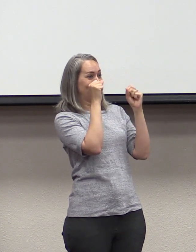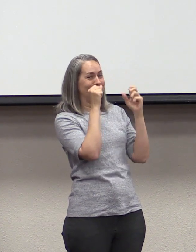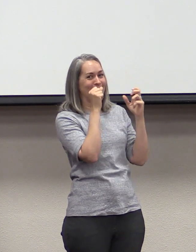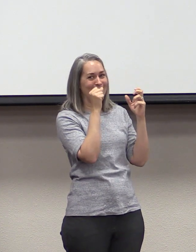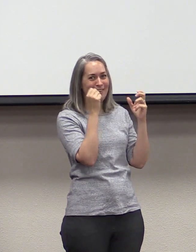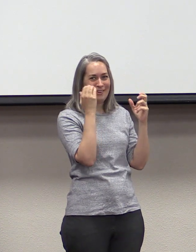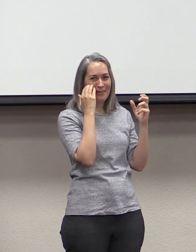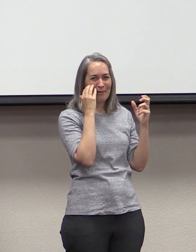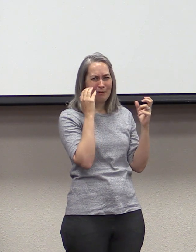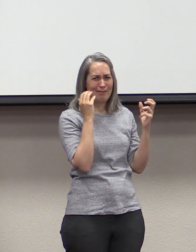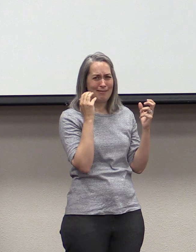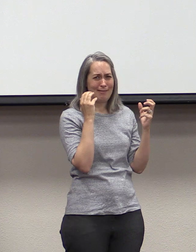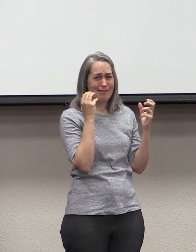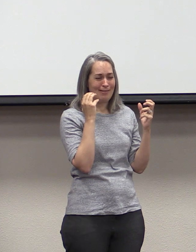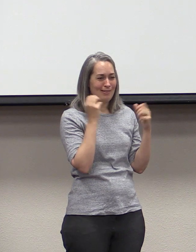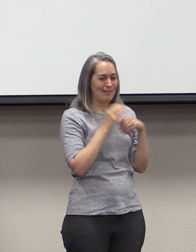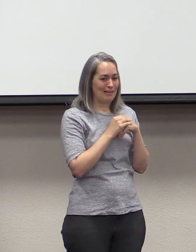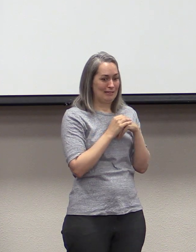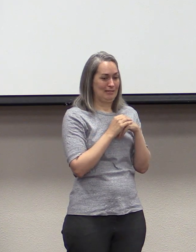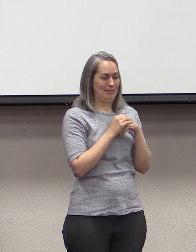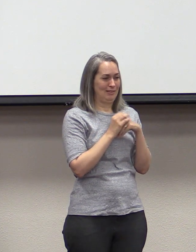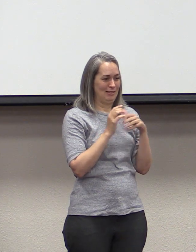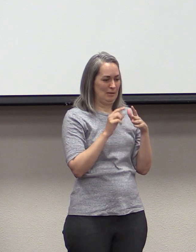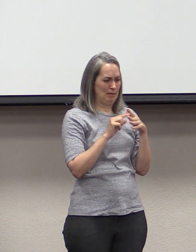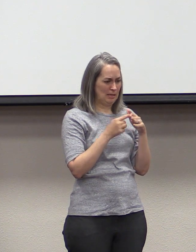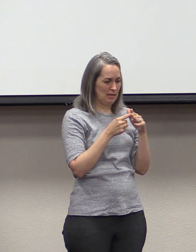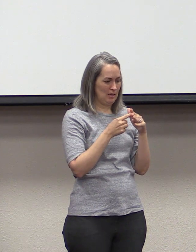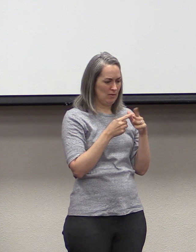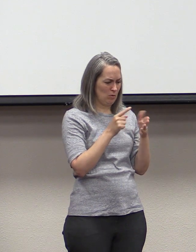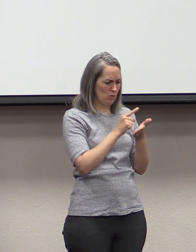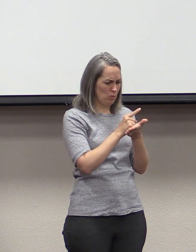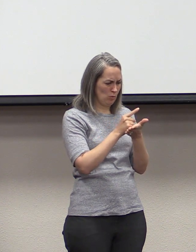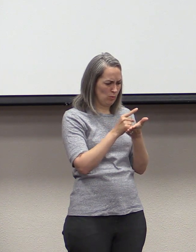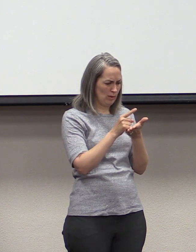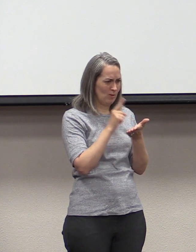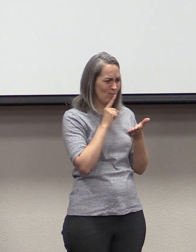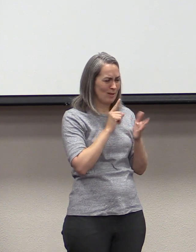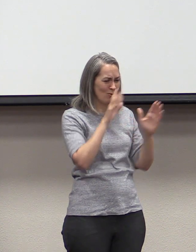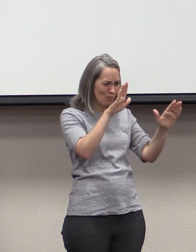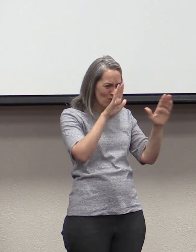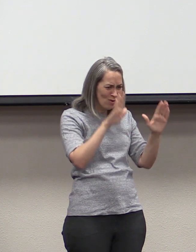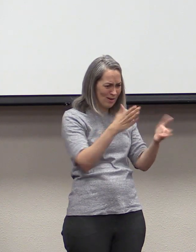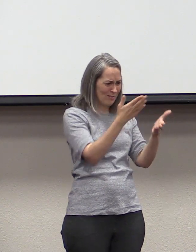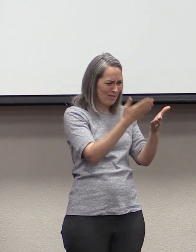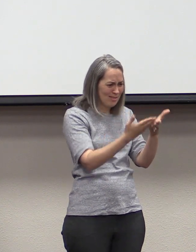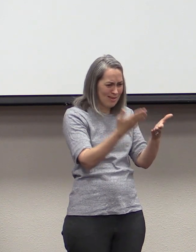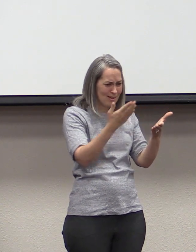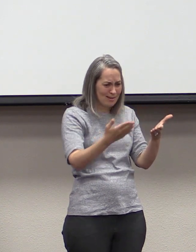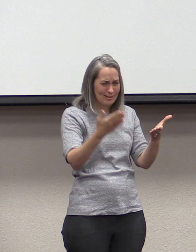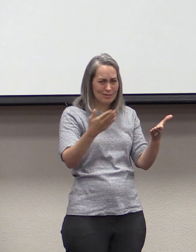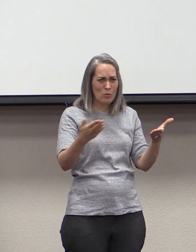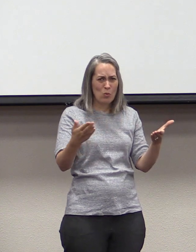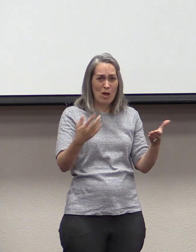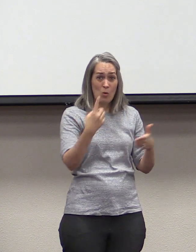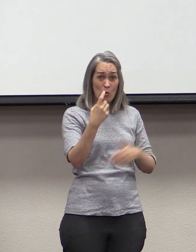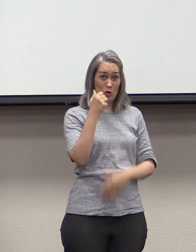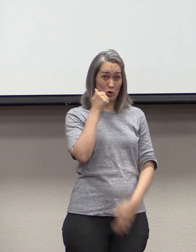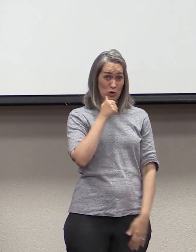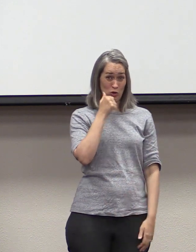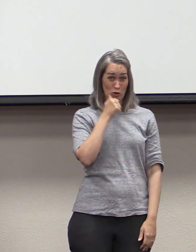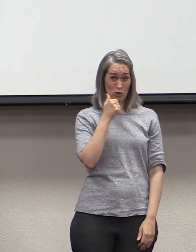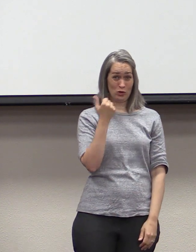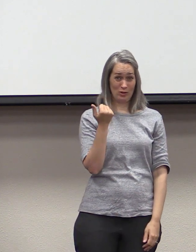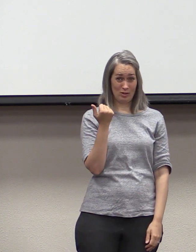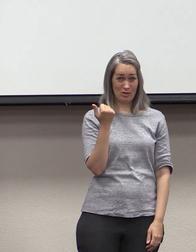were. But it was the beginning of a week of really great things. And one of the girls, the girl that